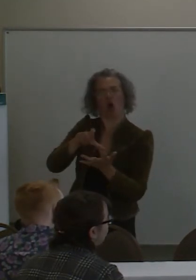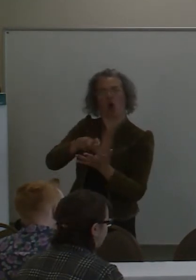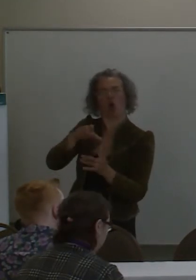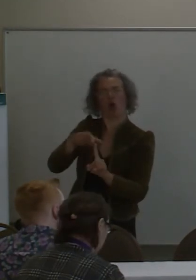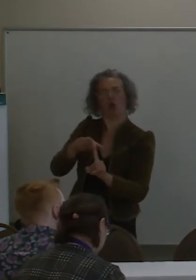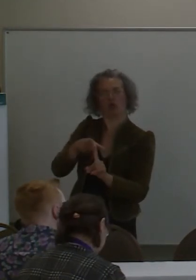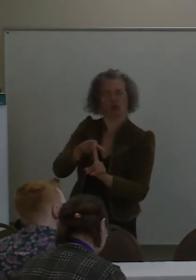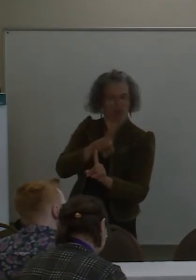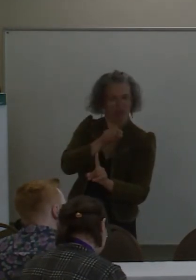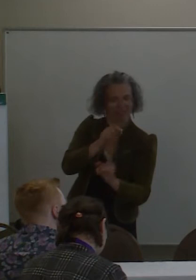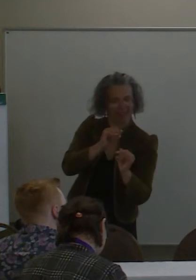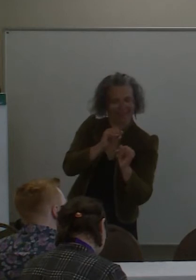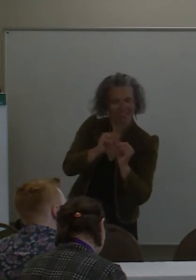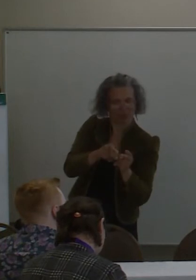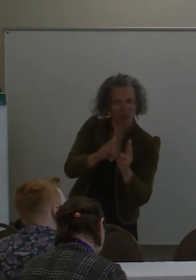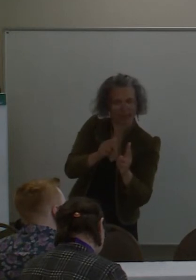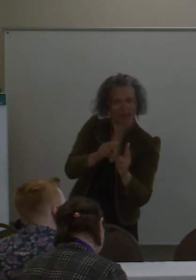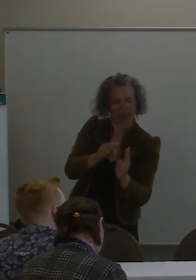appear on the map.